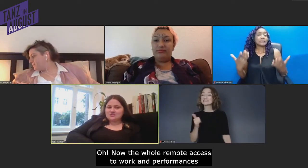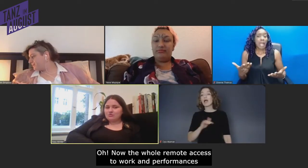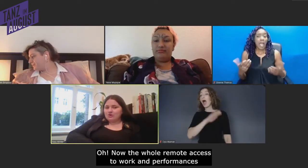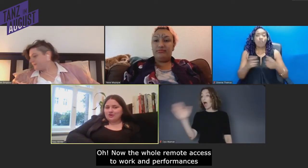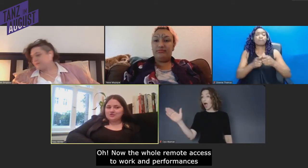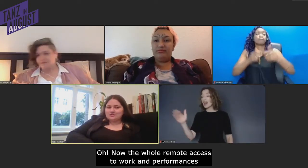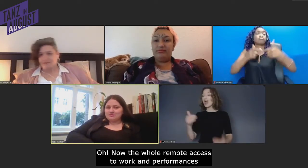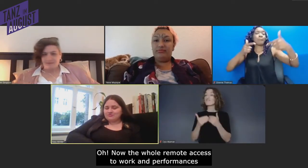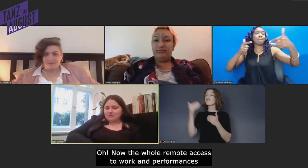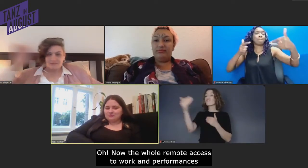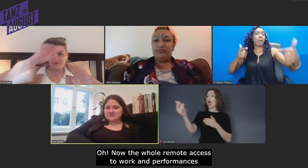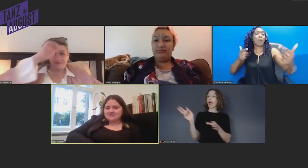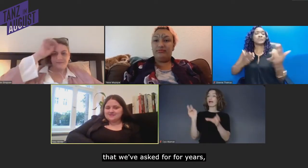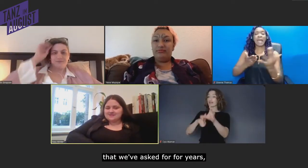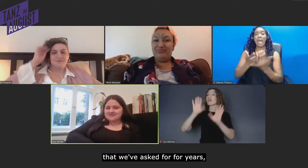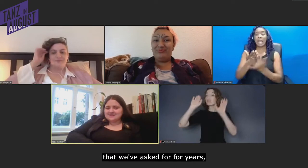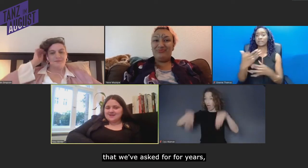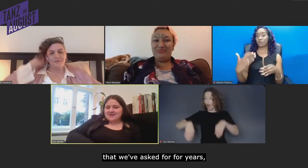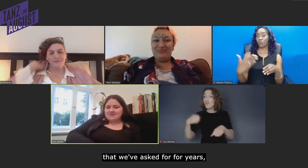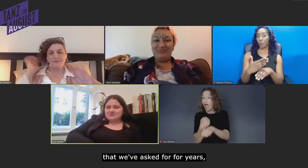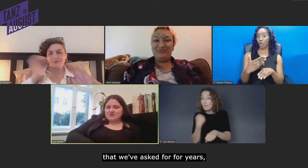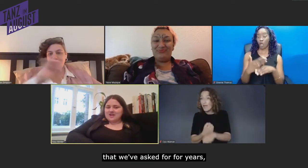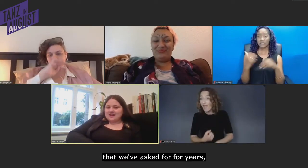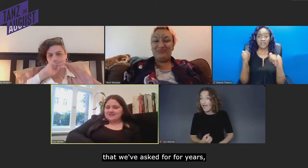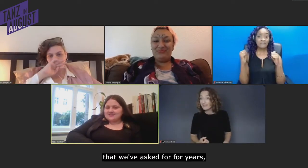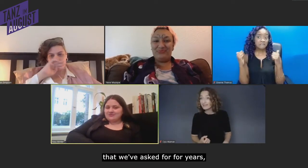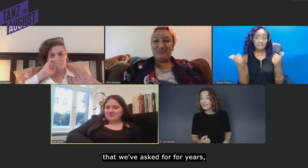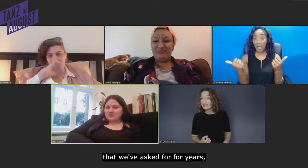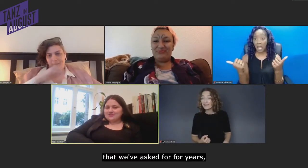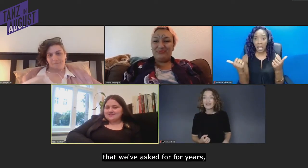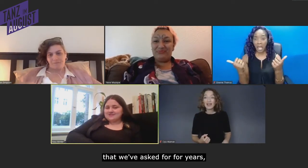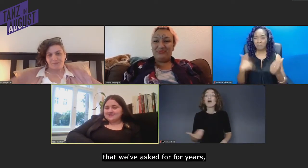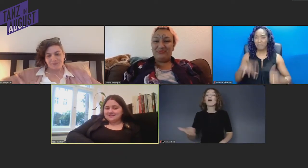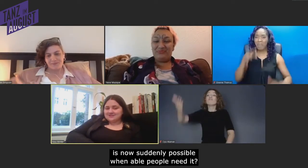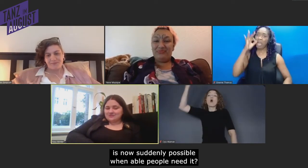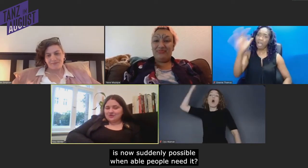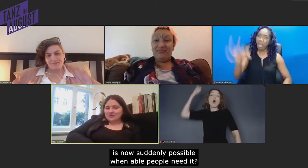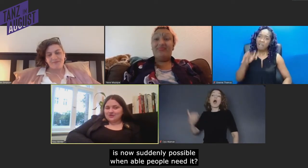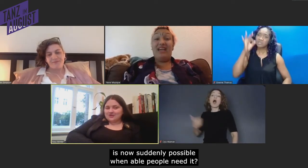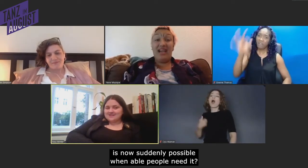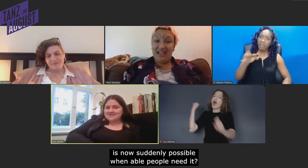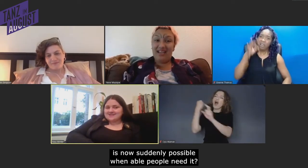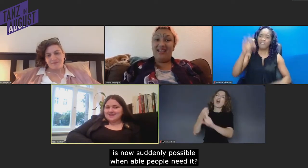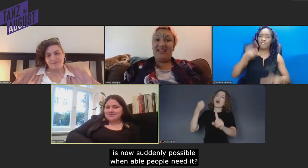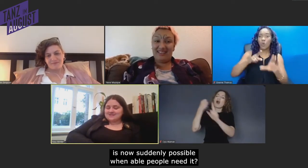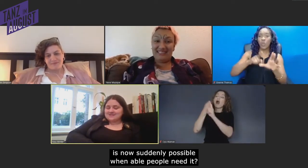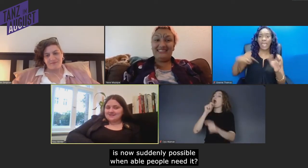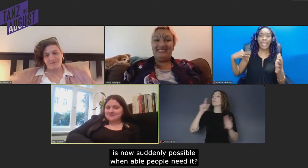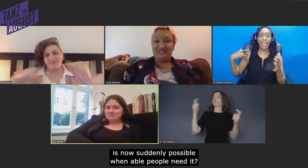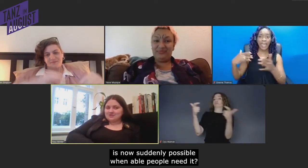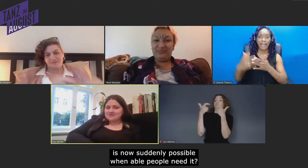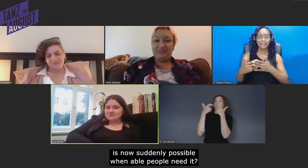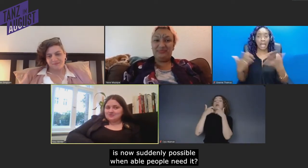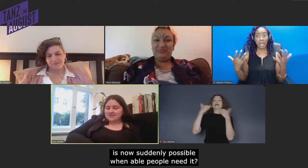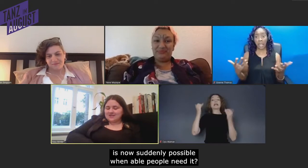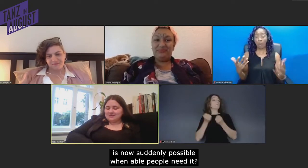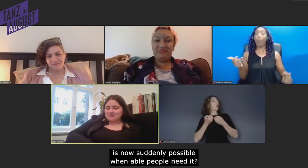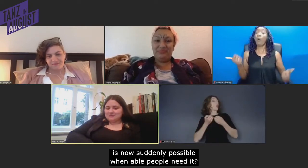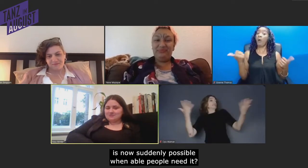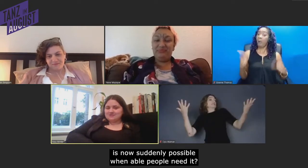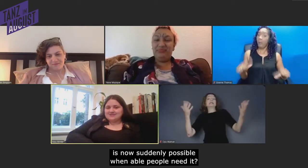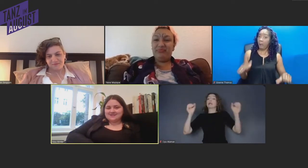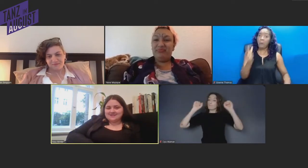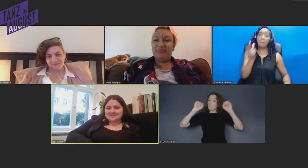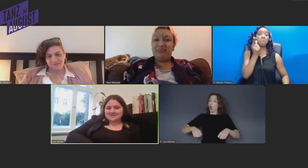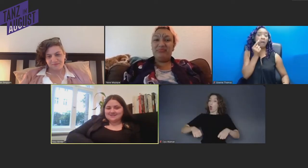to work, to performances that we asked for years for is now suddenly possible when able